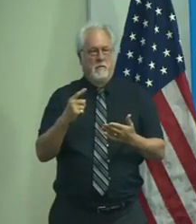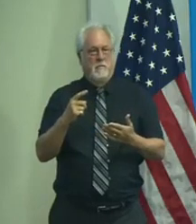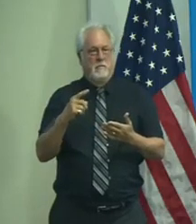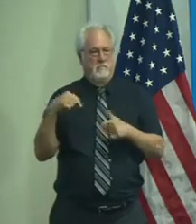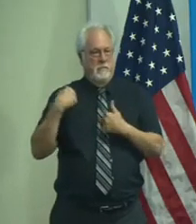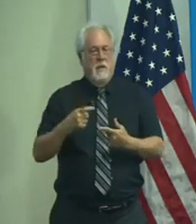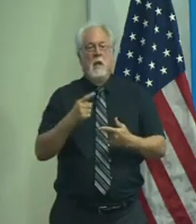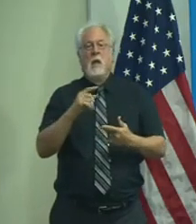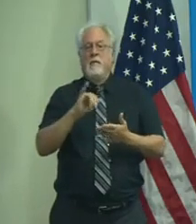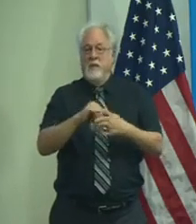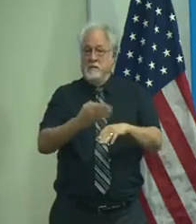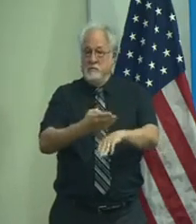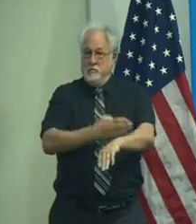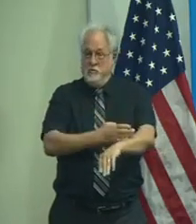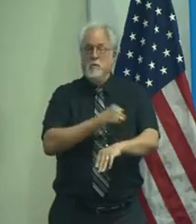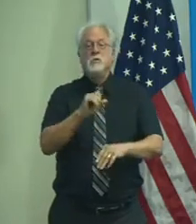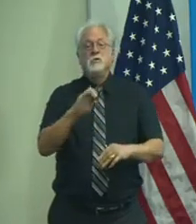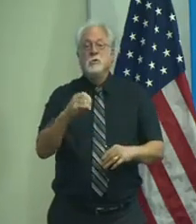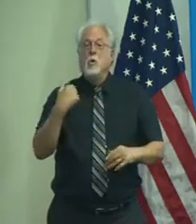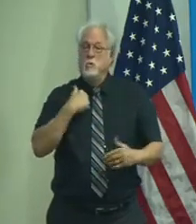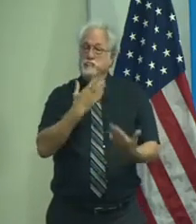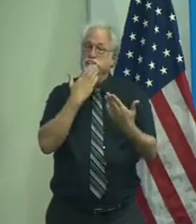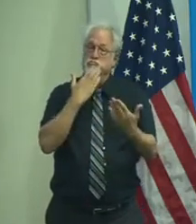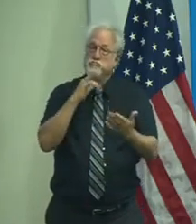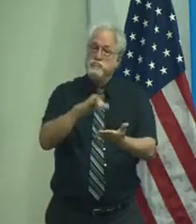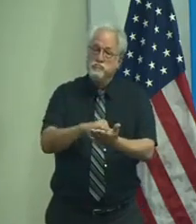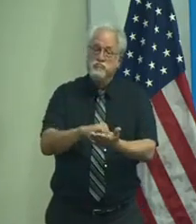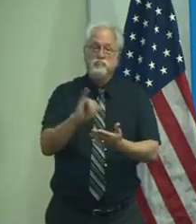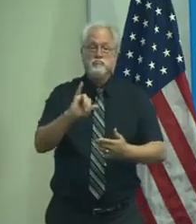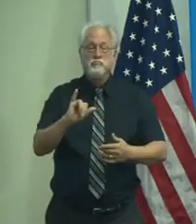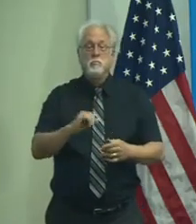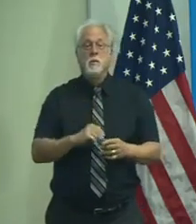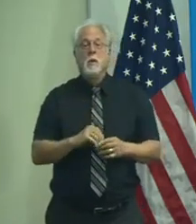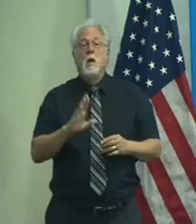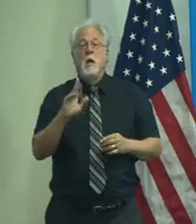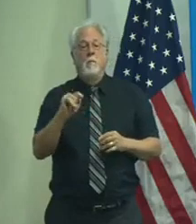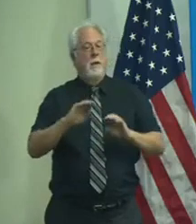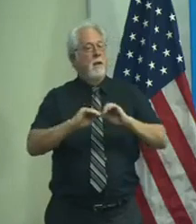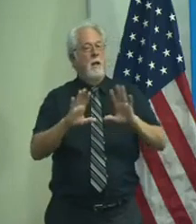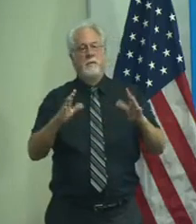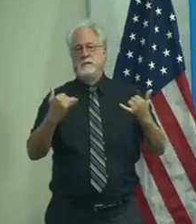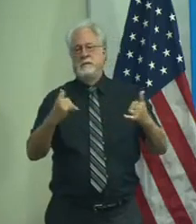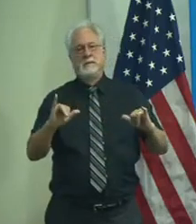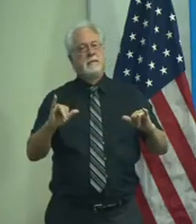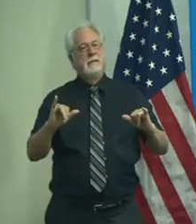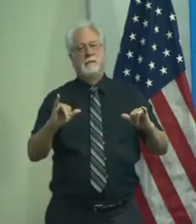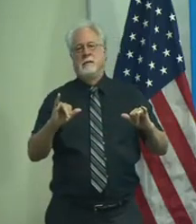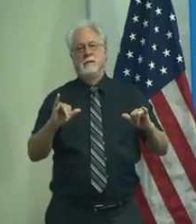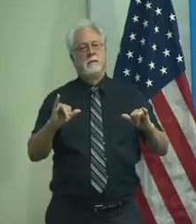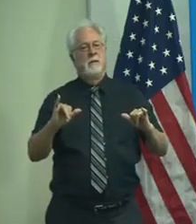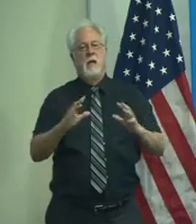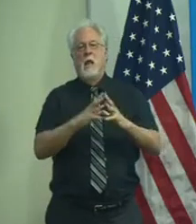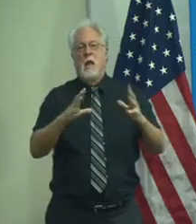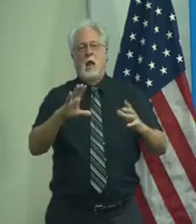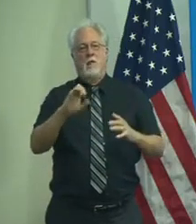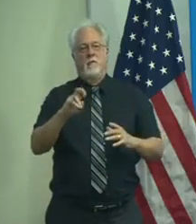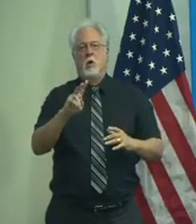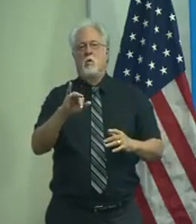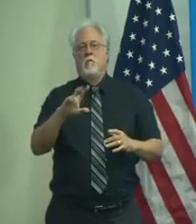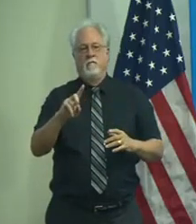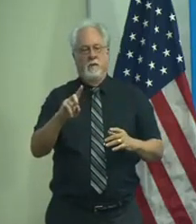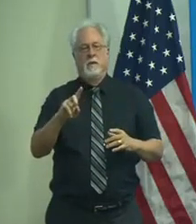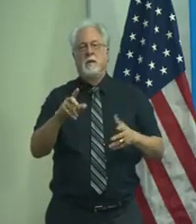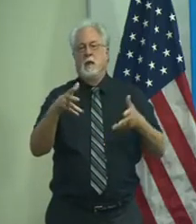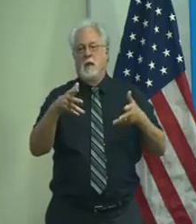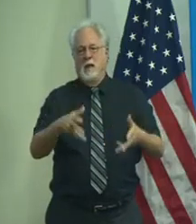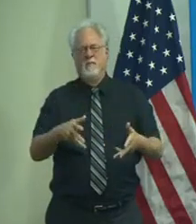improvement, and so we appreciate that as well. But obviously still an awful lot of COVID left. I